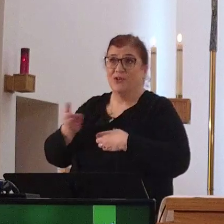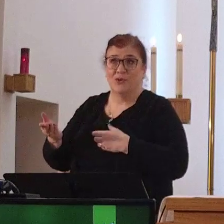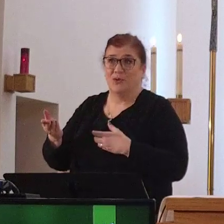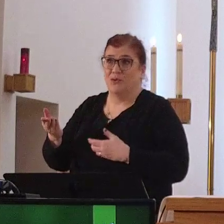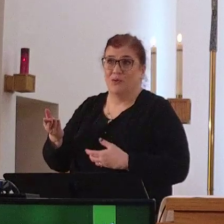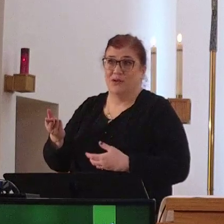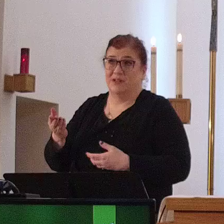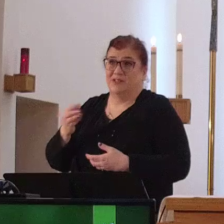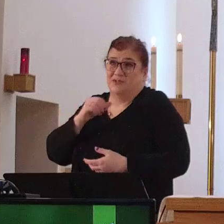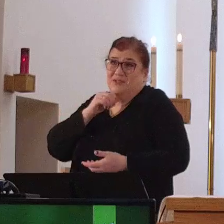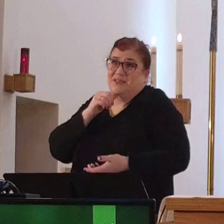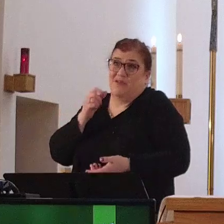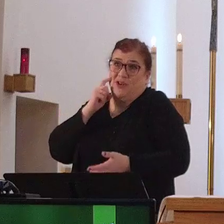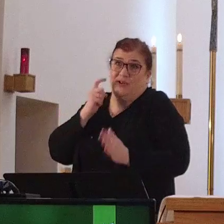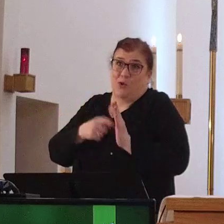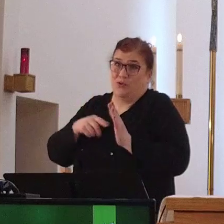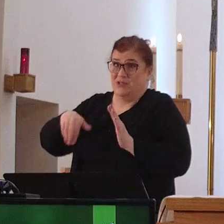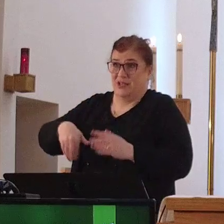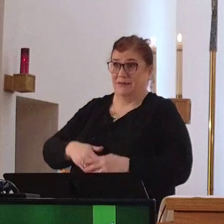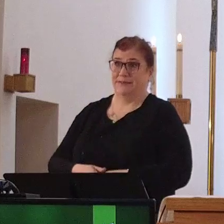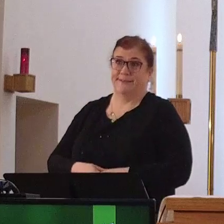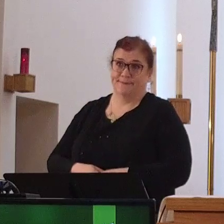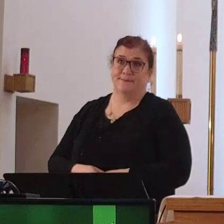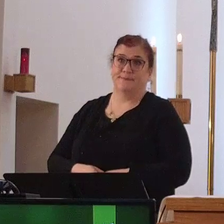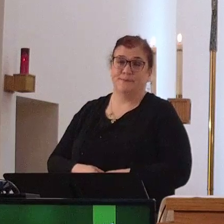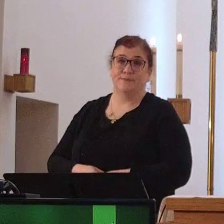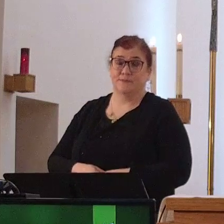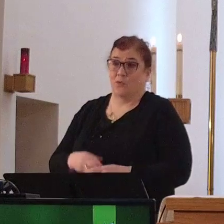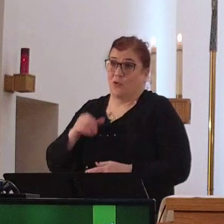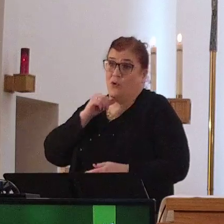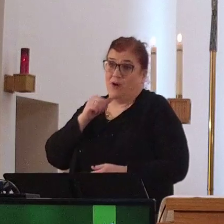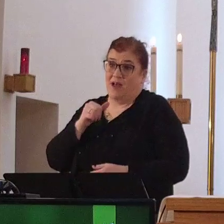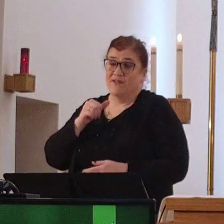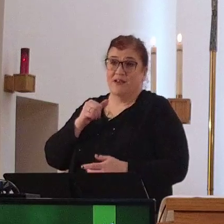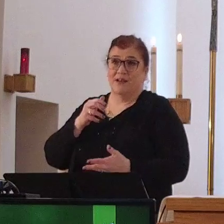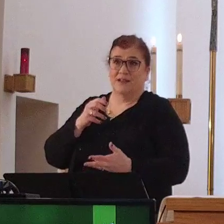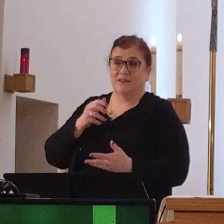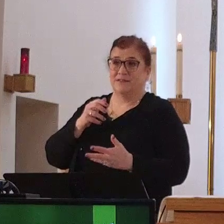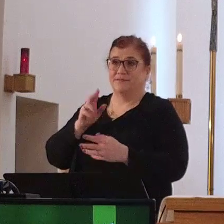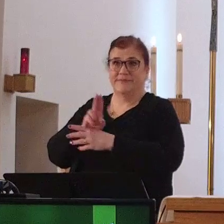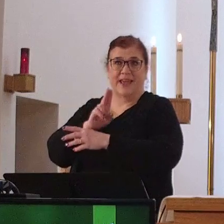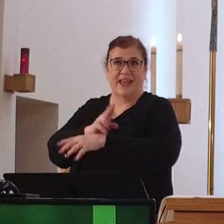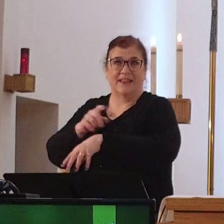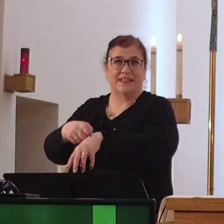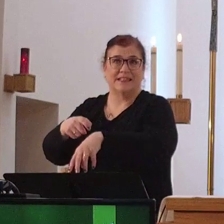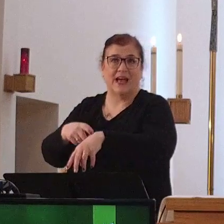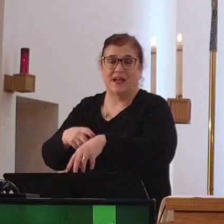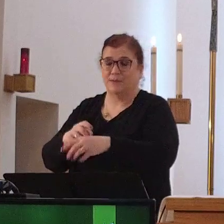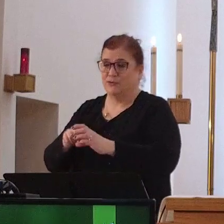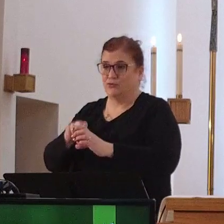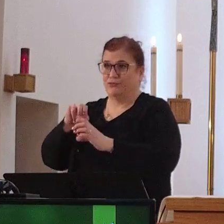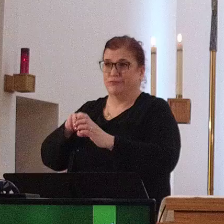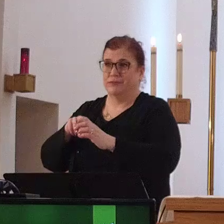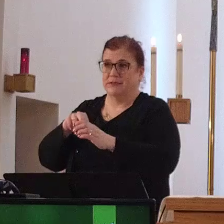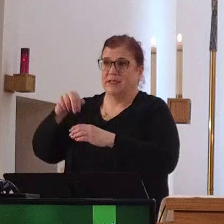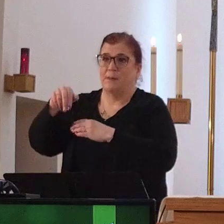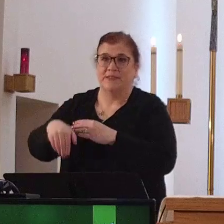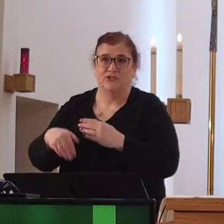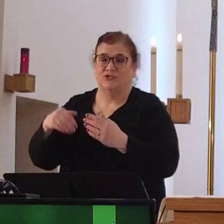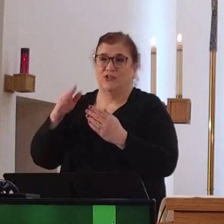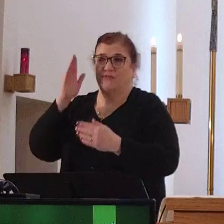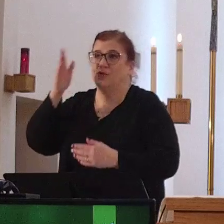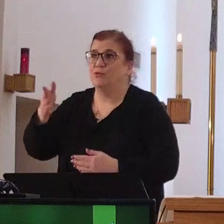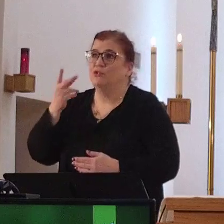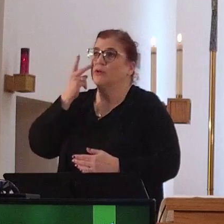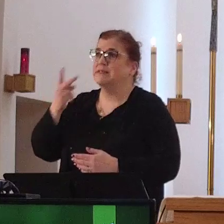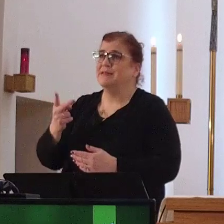just haven't noticed yet. Or haven't taken the time to step into that future